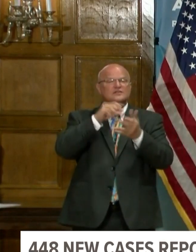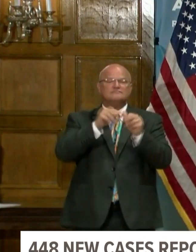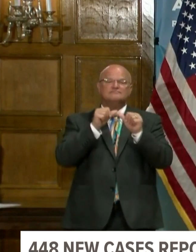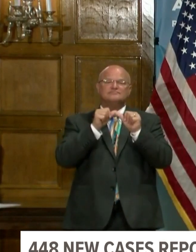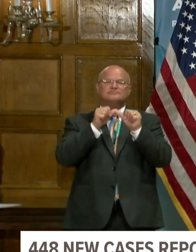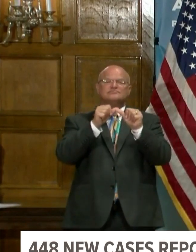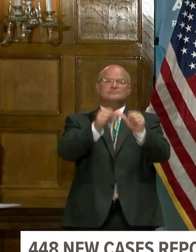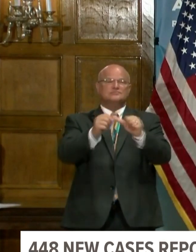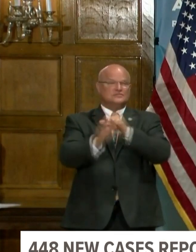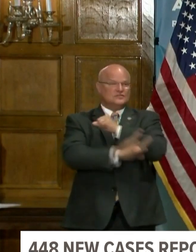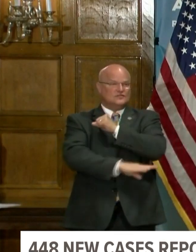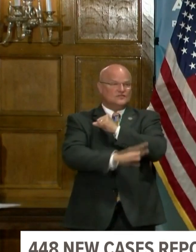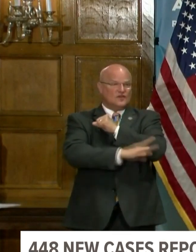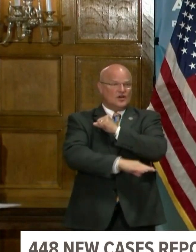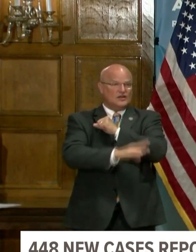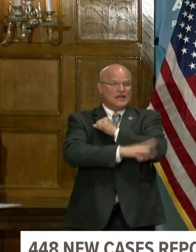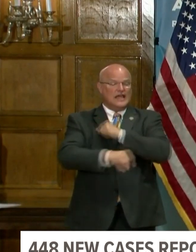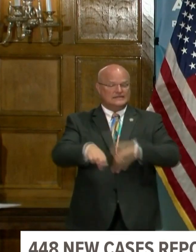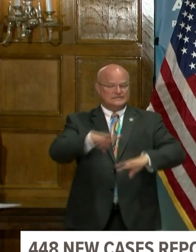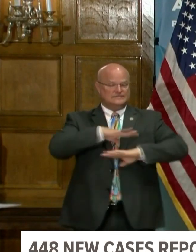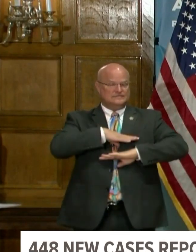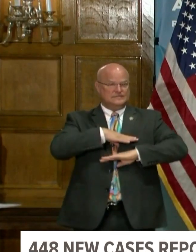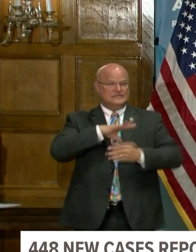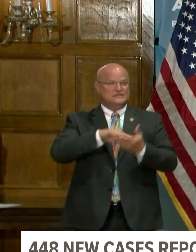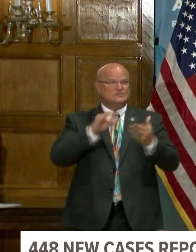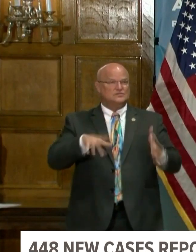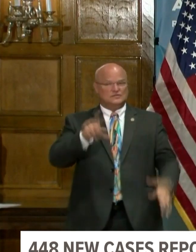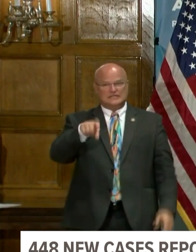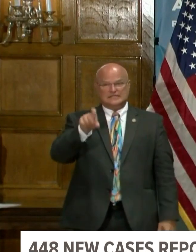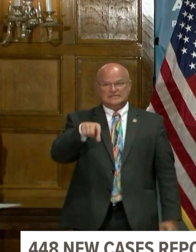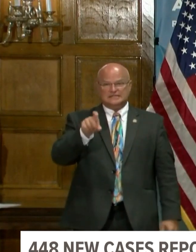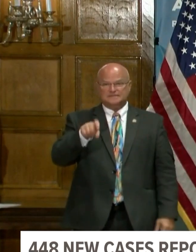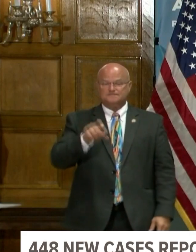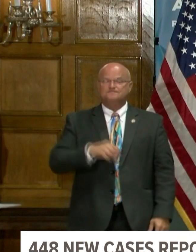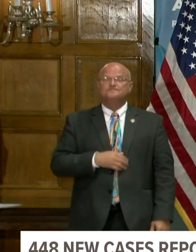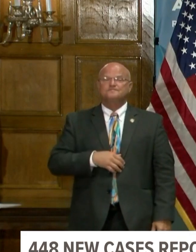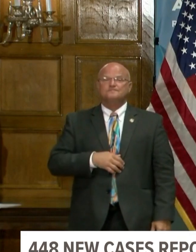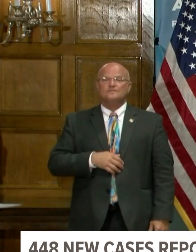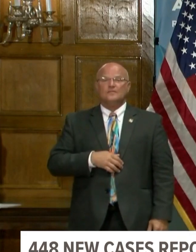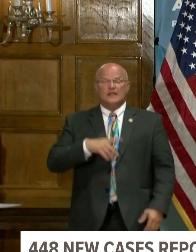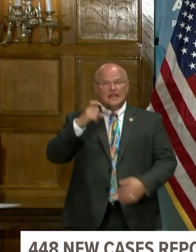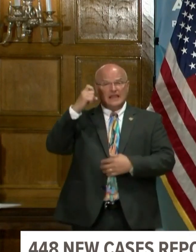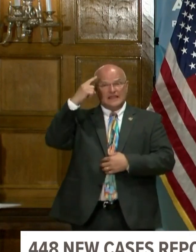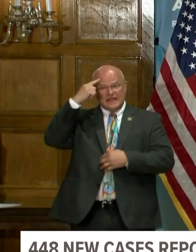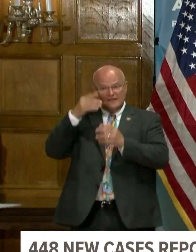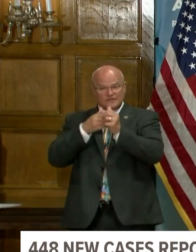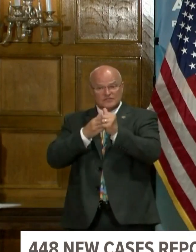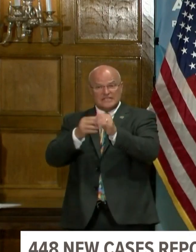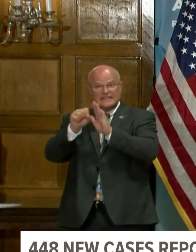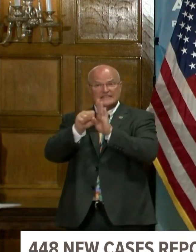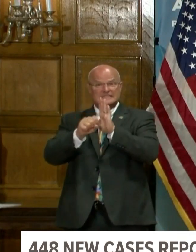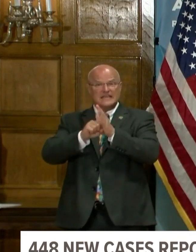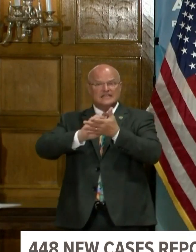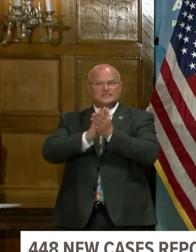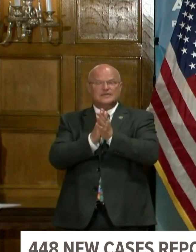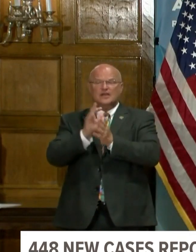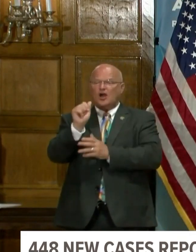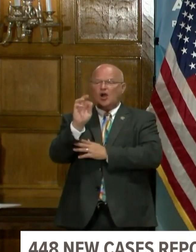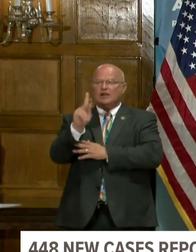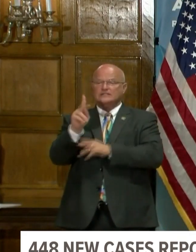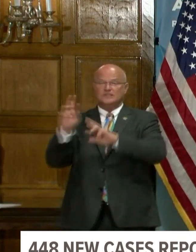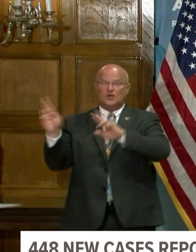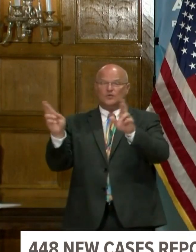continue and be more adaptable to meet student needs. Just as the governor has led the state to be Arkansas